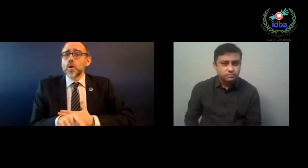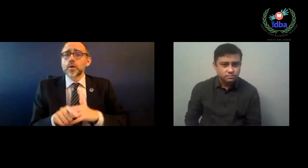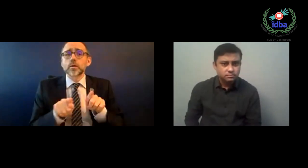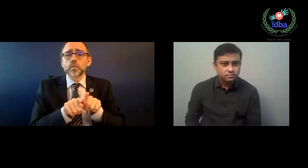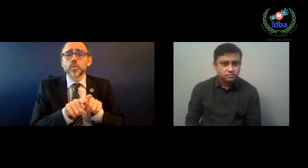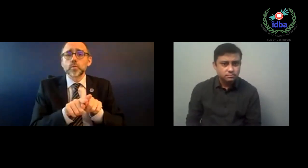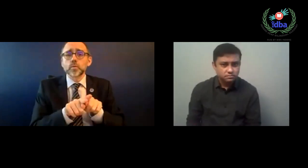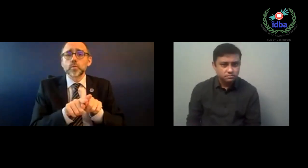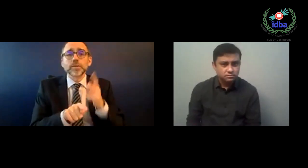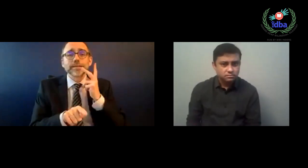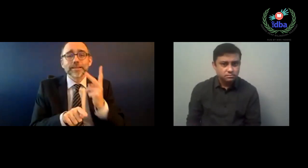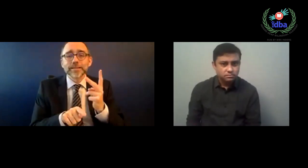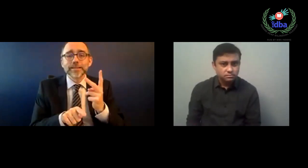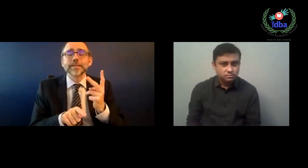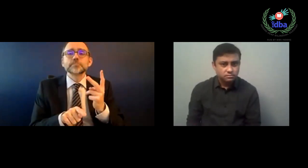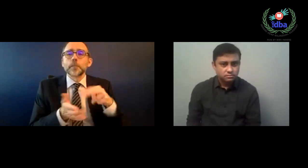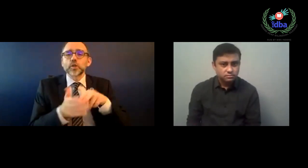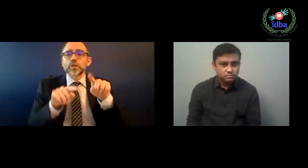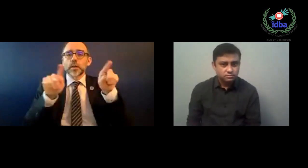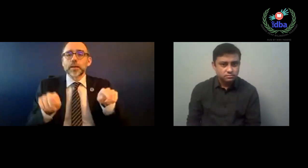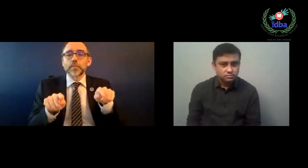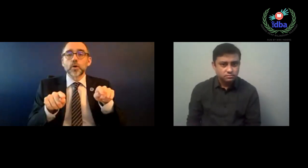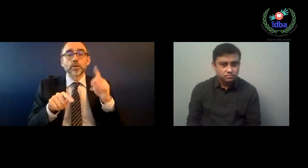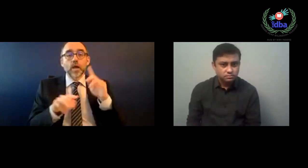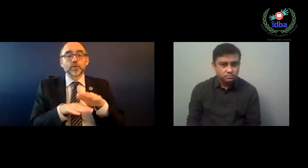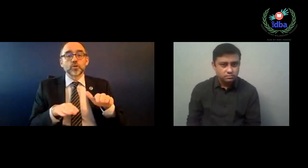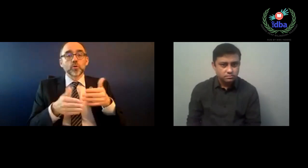international science. Also, I would like to say